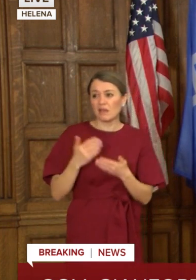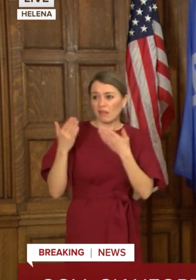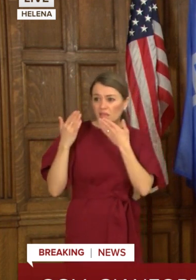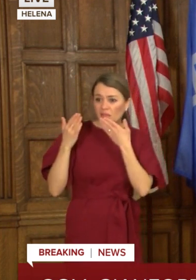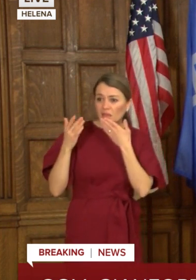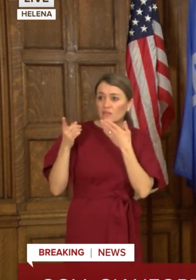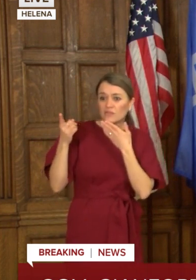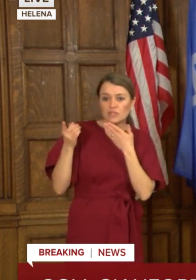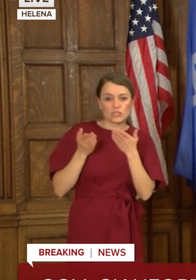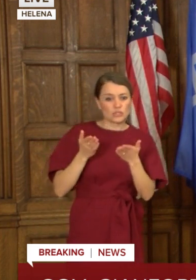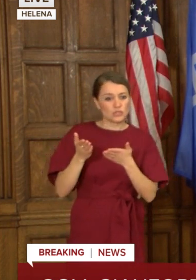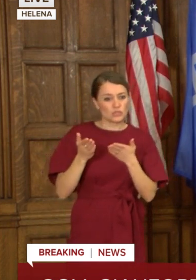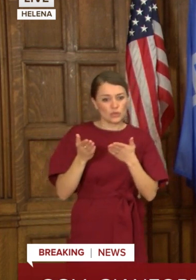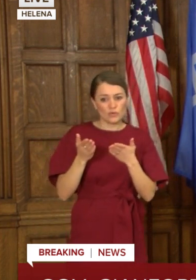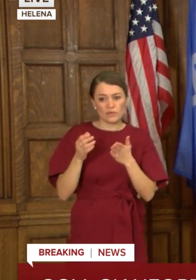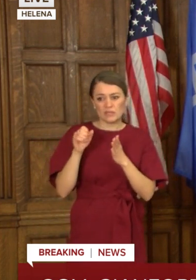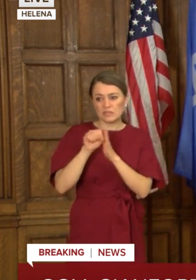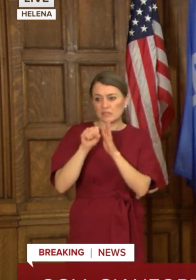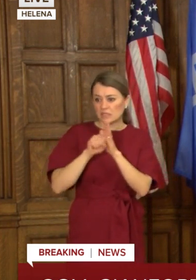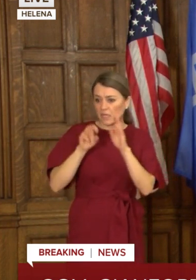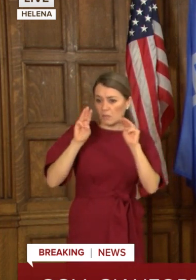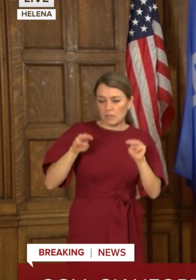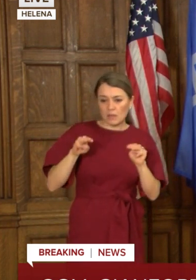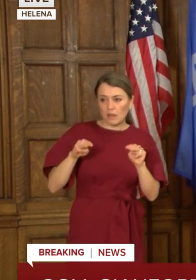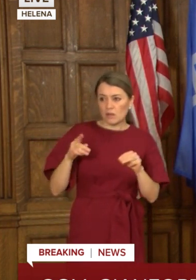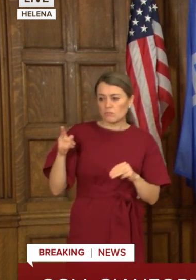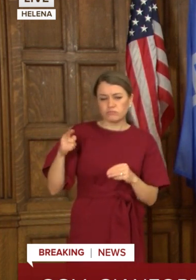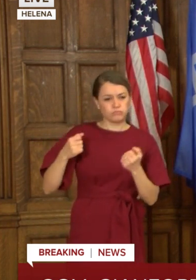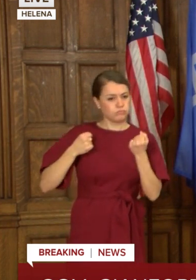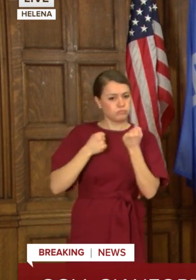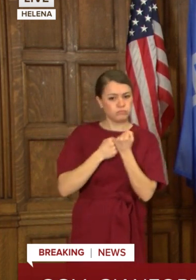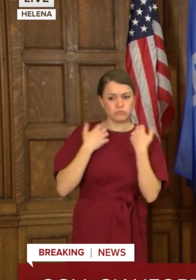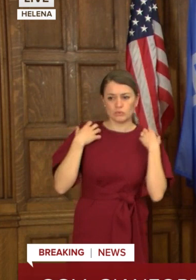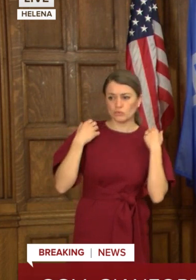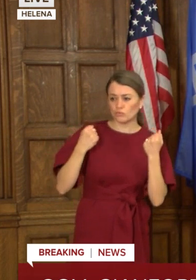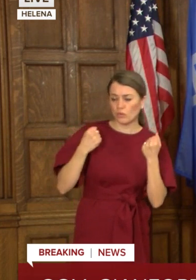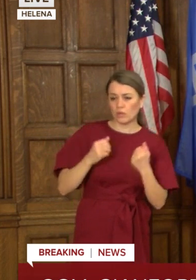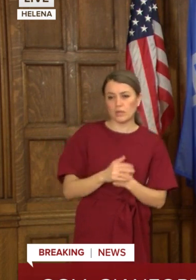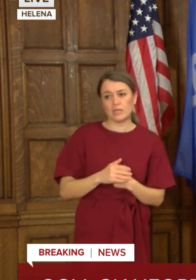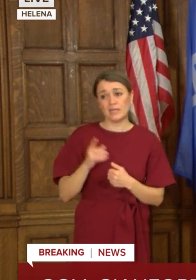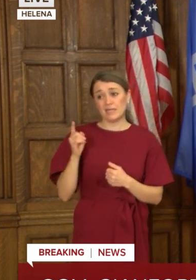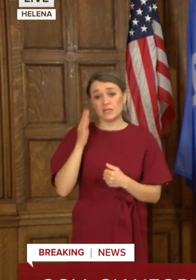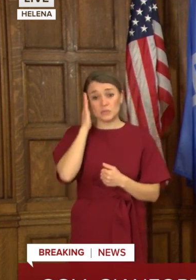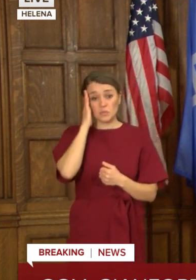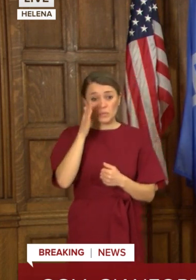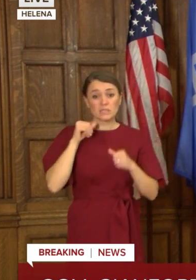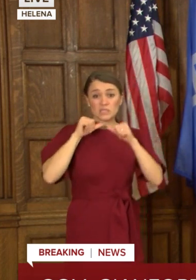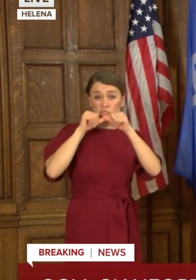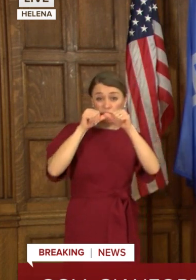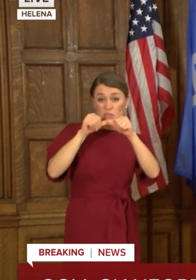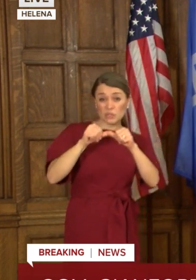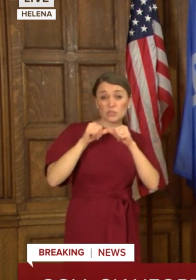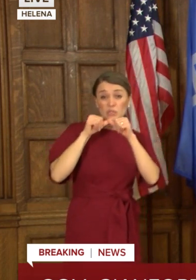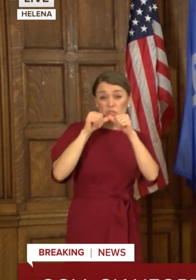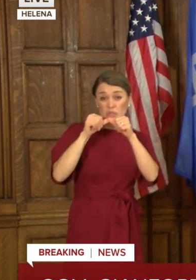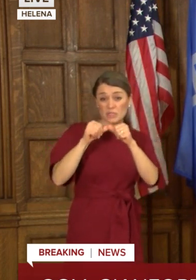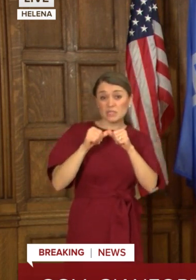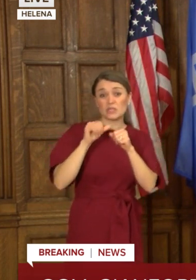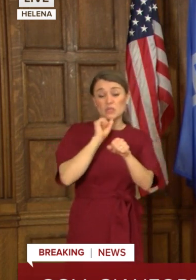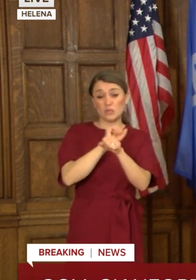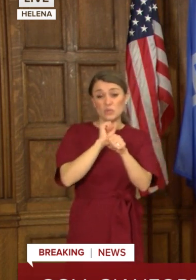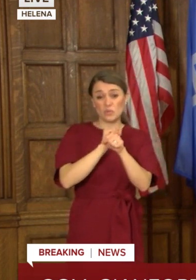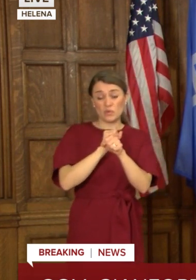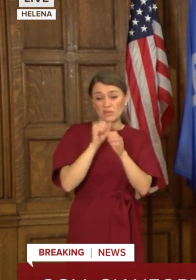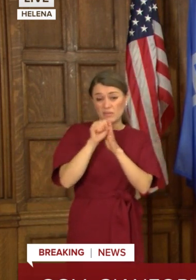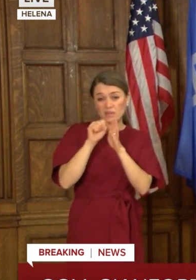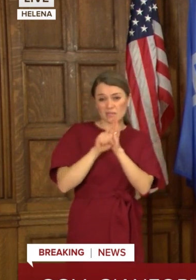to the state. He's been a stalwart. I also thanked him for his willingness to continue working for the state during this